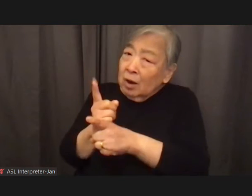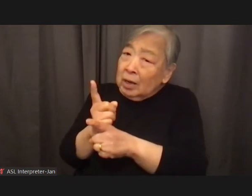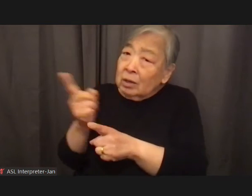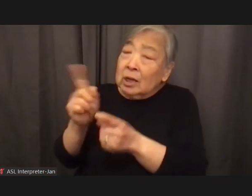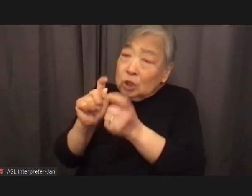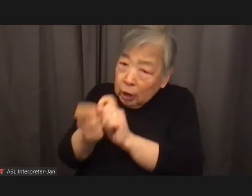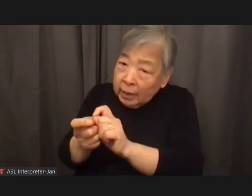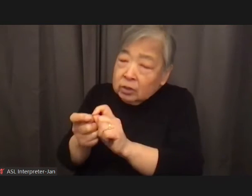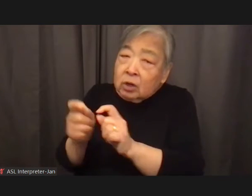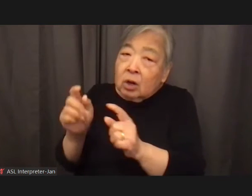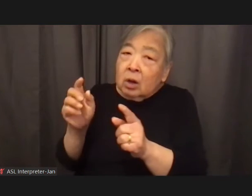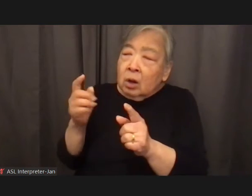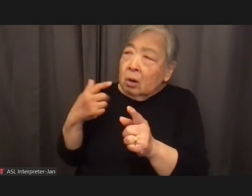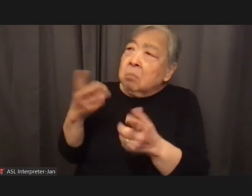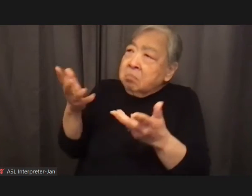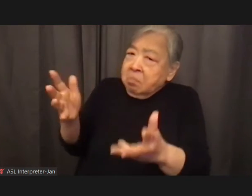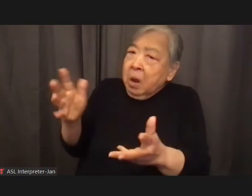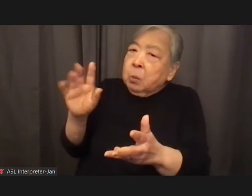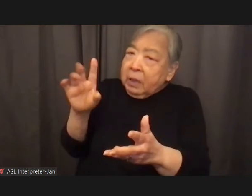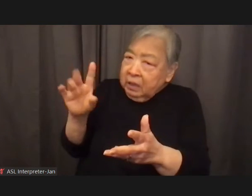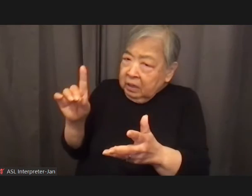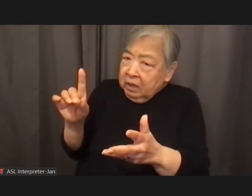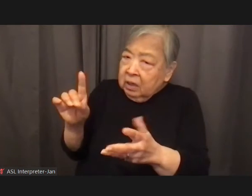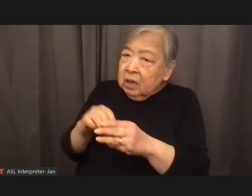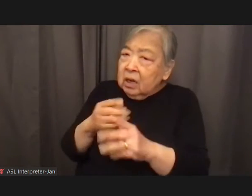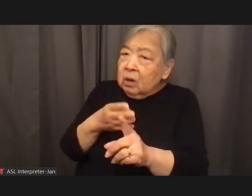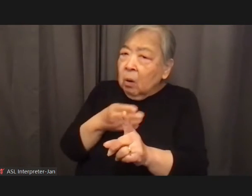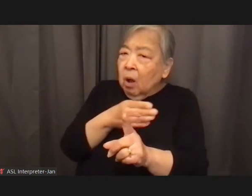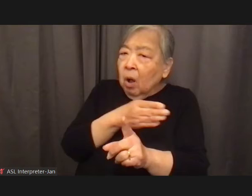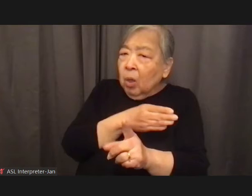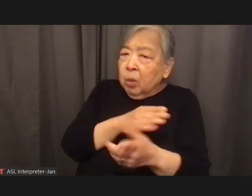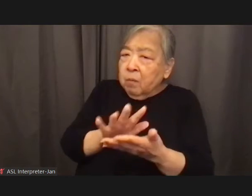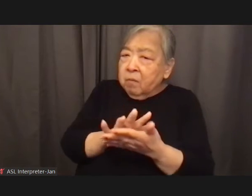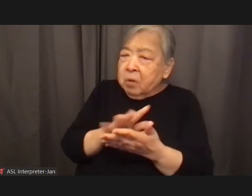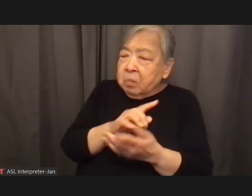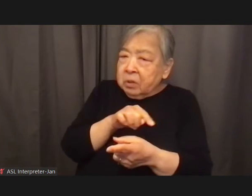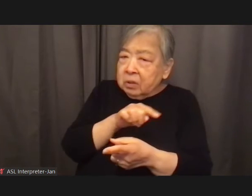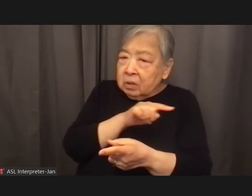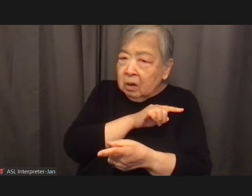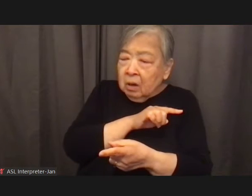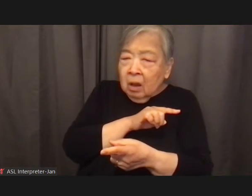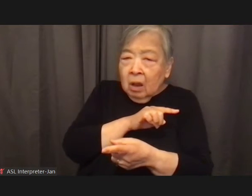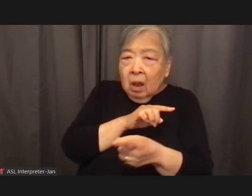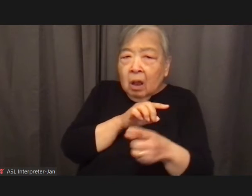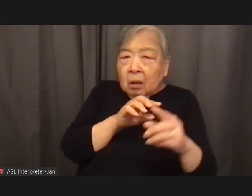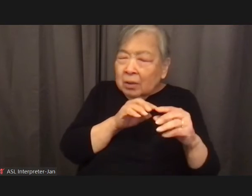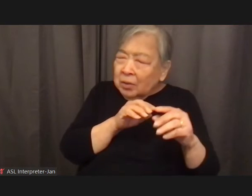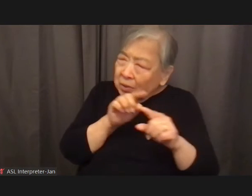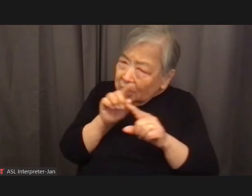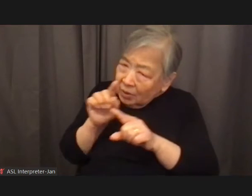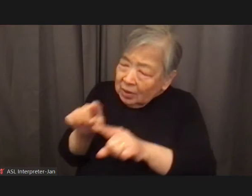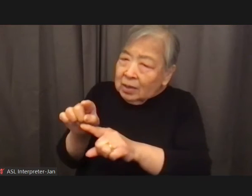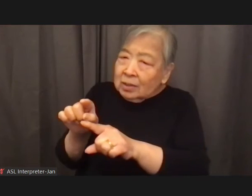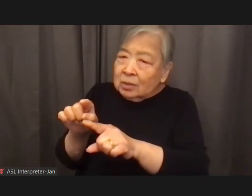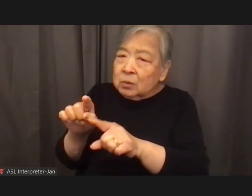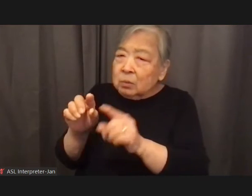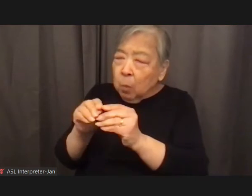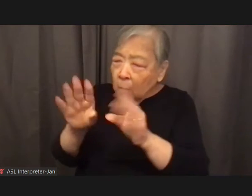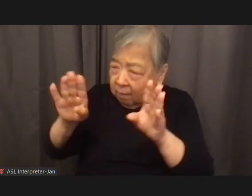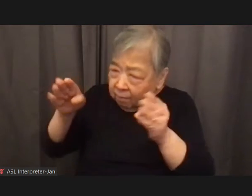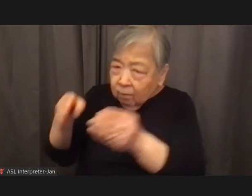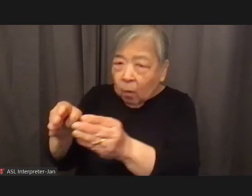We had them already in the previous field where there were patuas scattered all over Bengal, but this was a concentration,